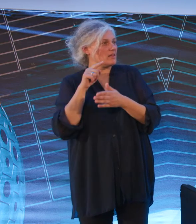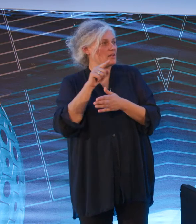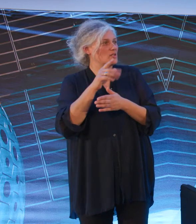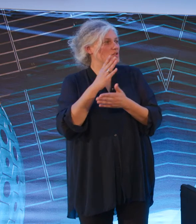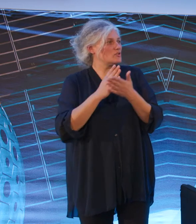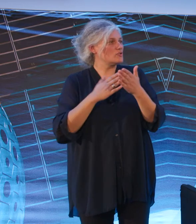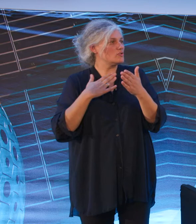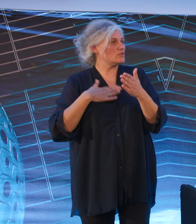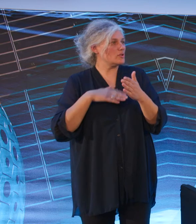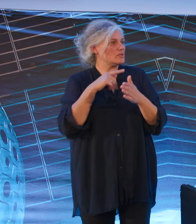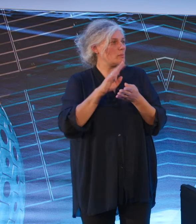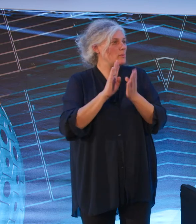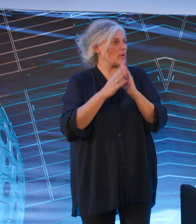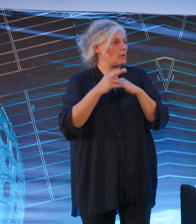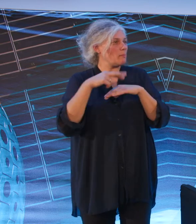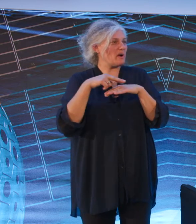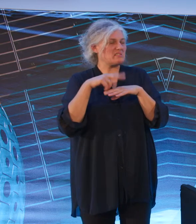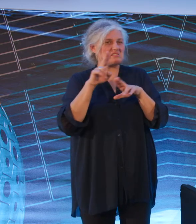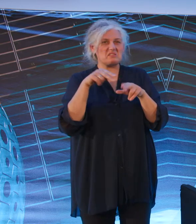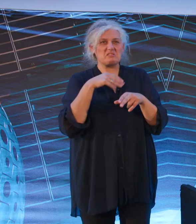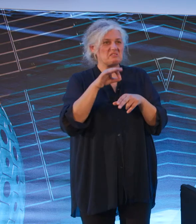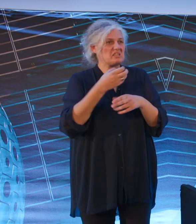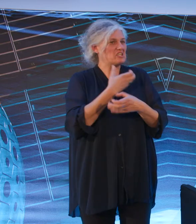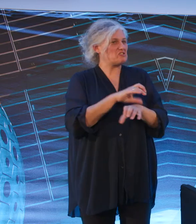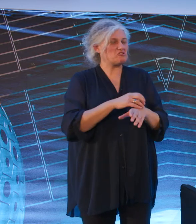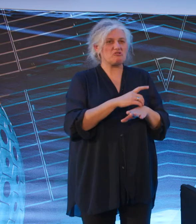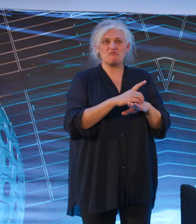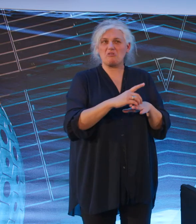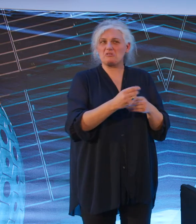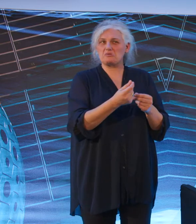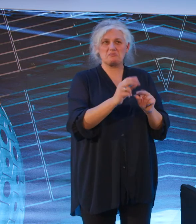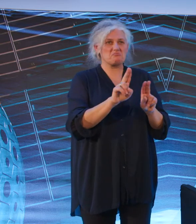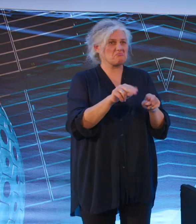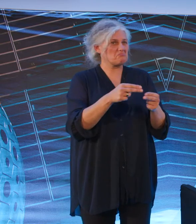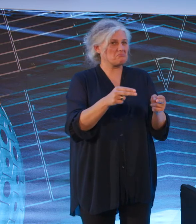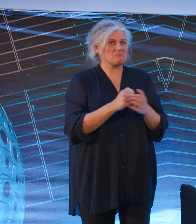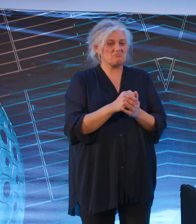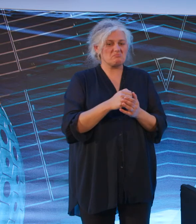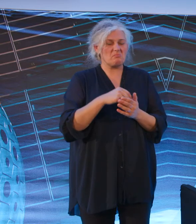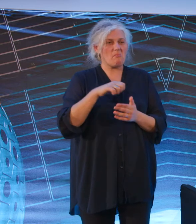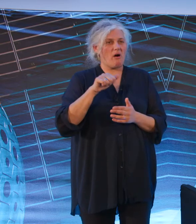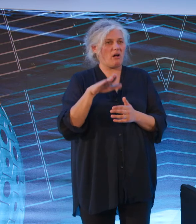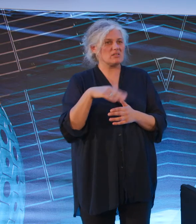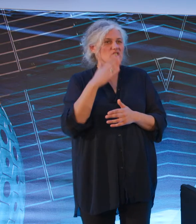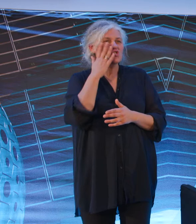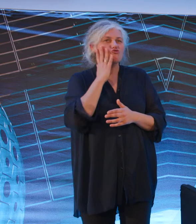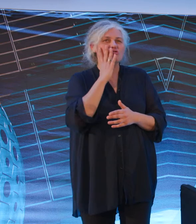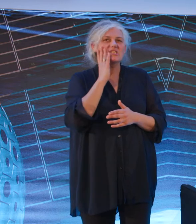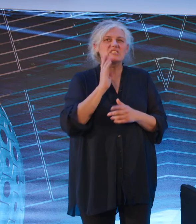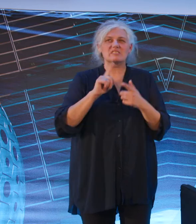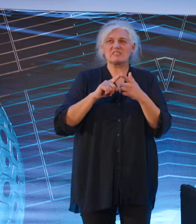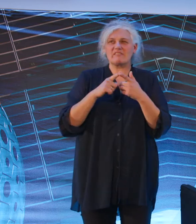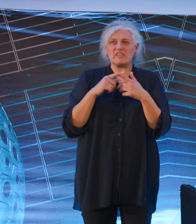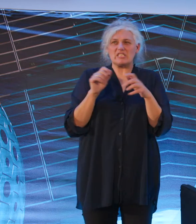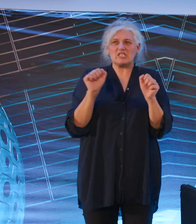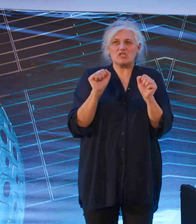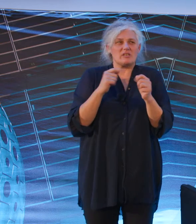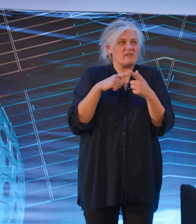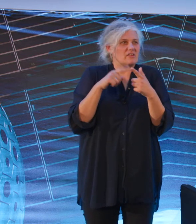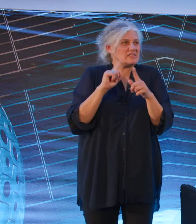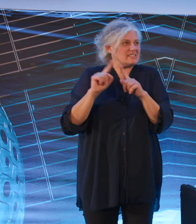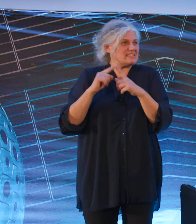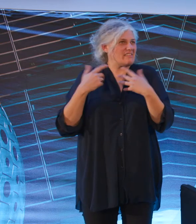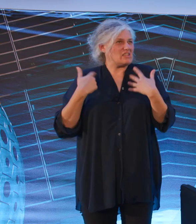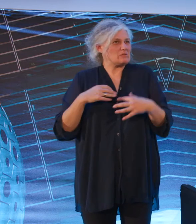better. They cannot get these children dry. Maud, with her gaunt cheeks and wiry frame, shivers in the